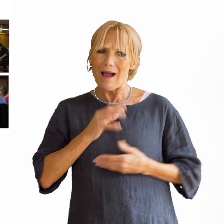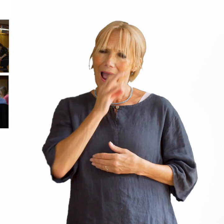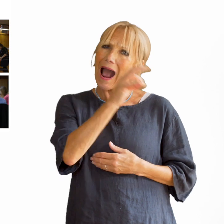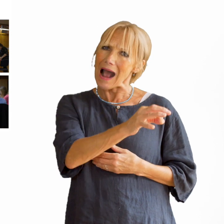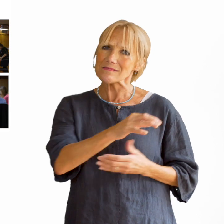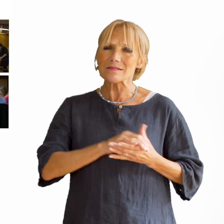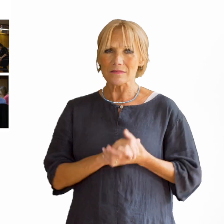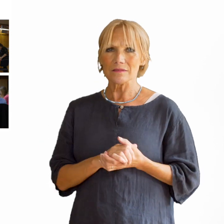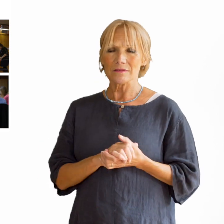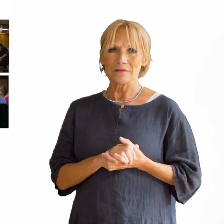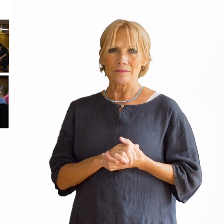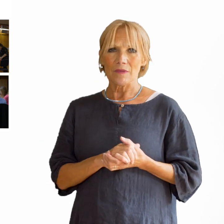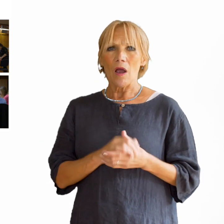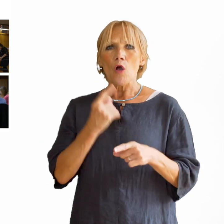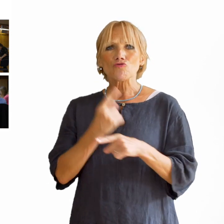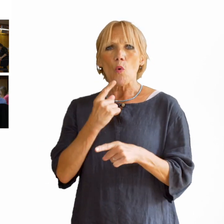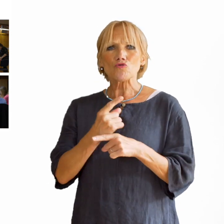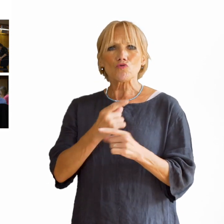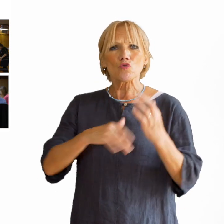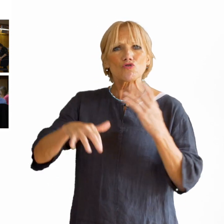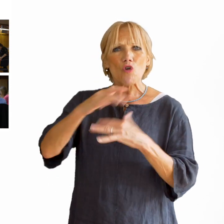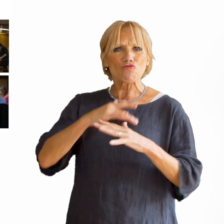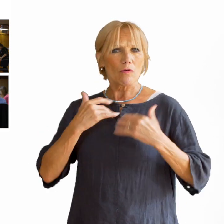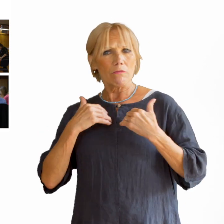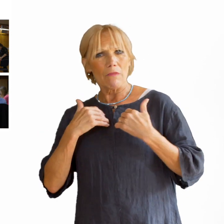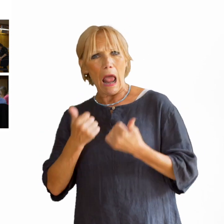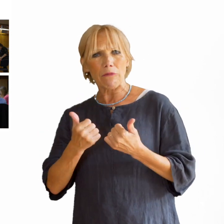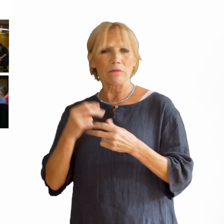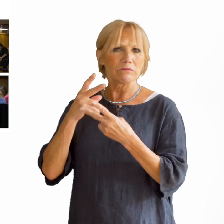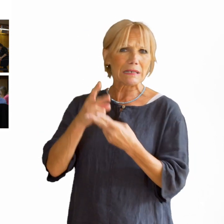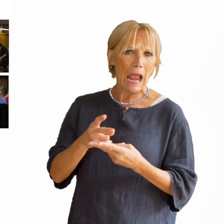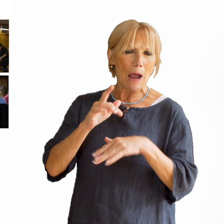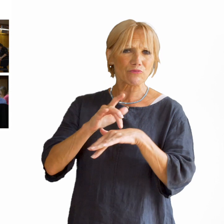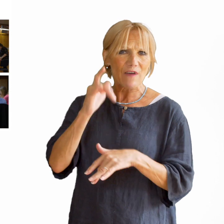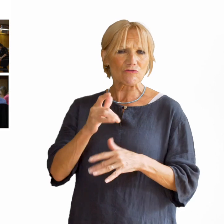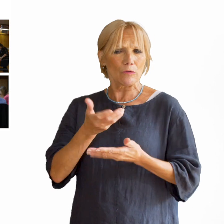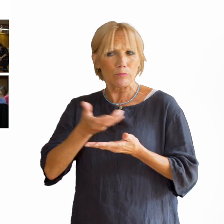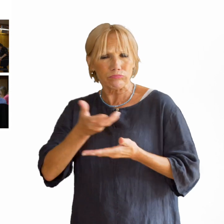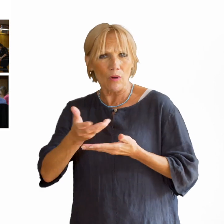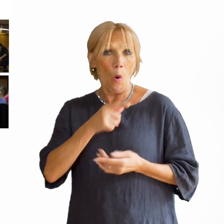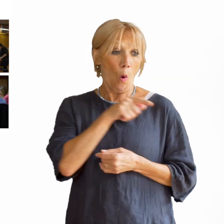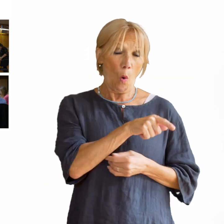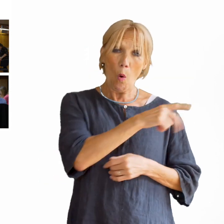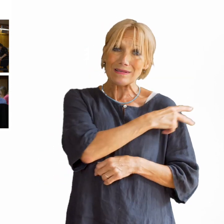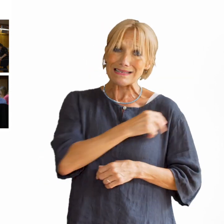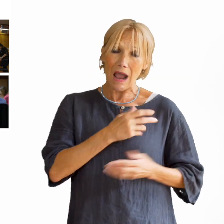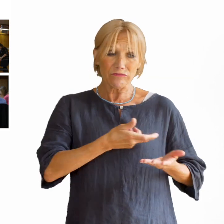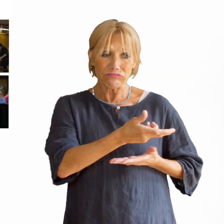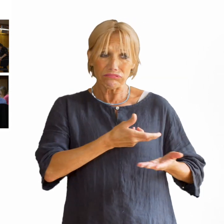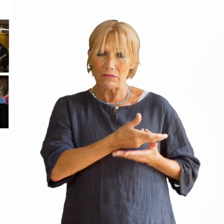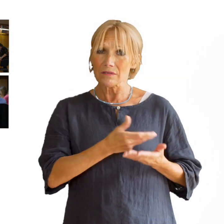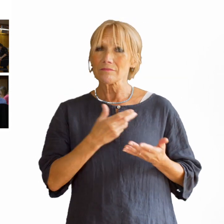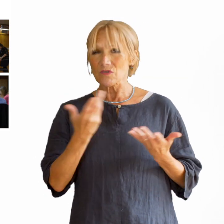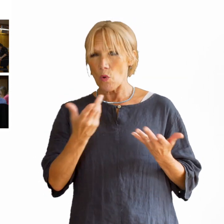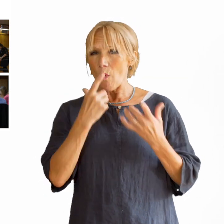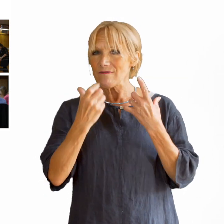your situation with the health and social care professionals you see or meeting centre staff so they can help you get the right support.